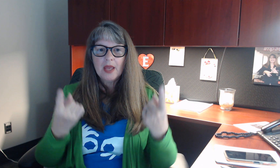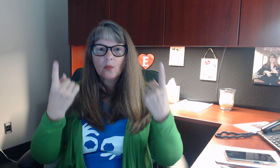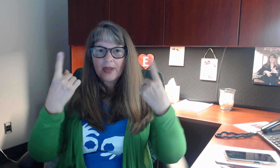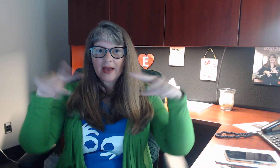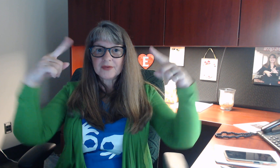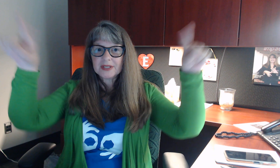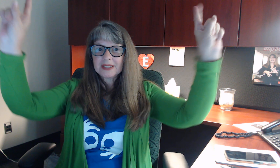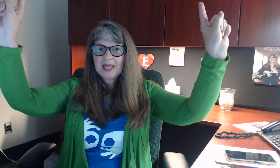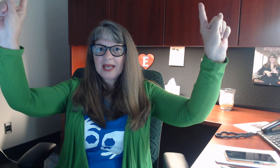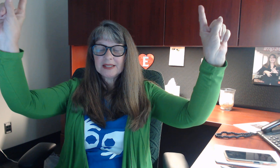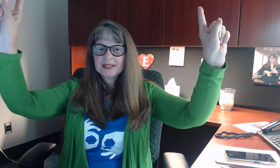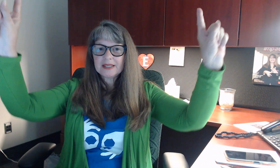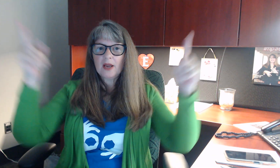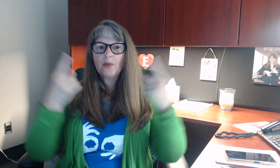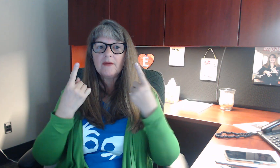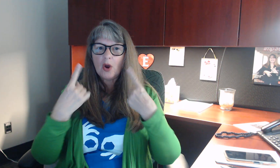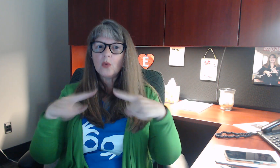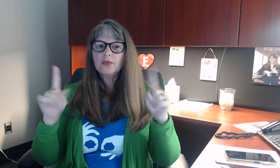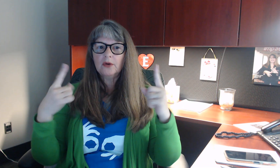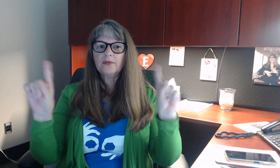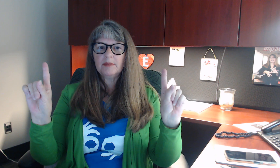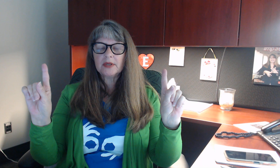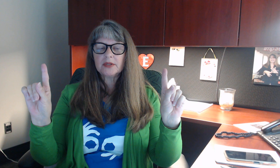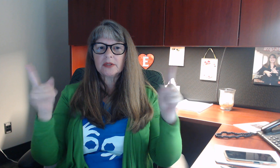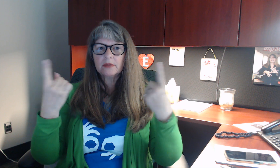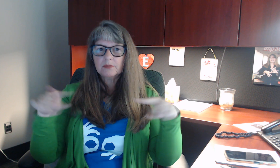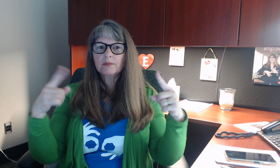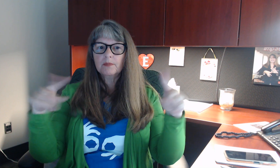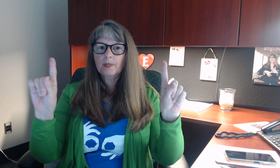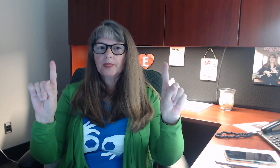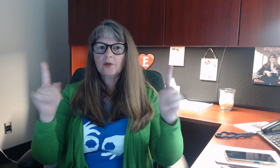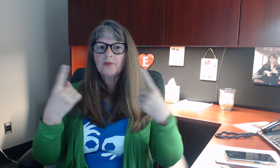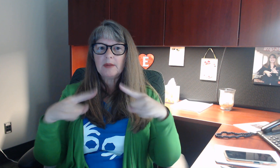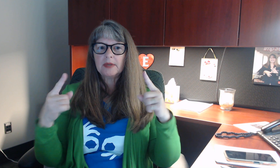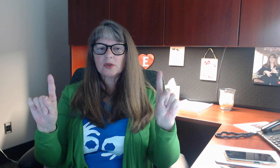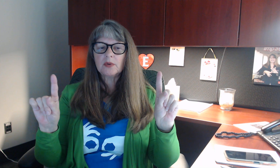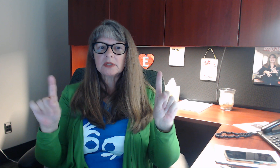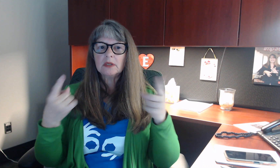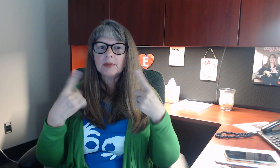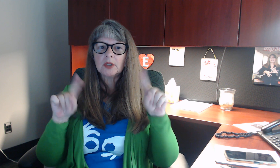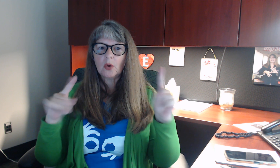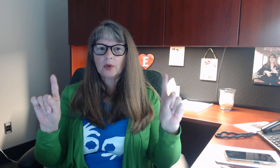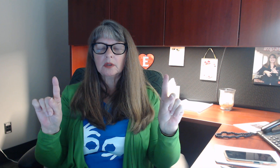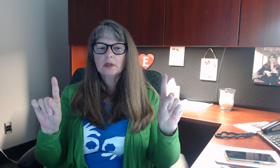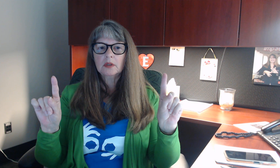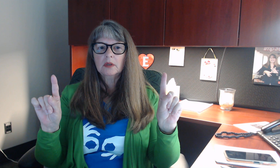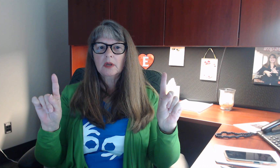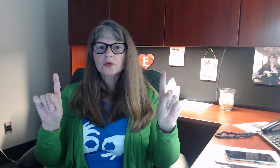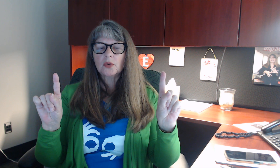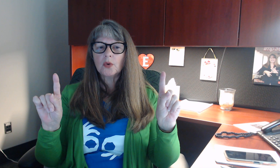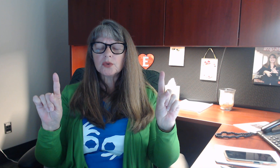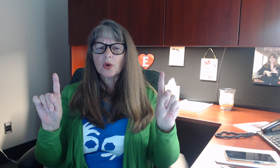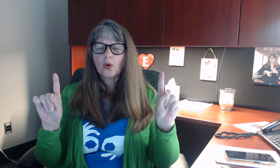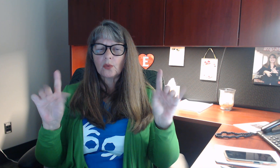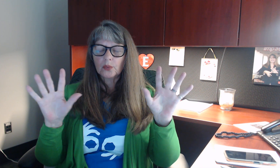we have success, and we have, oh, they're famous. They're famous. So it's a little bit lower. So those are really